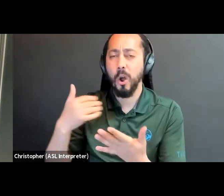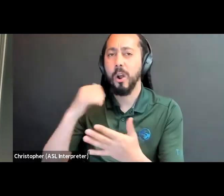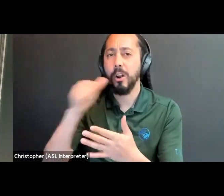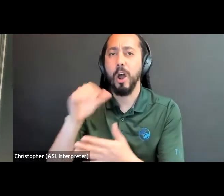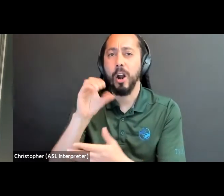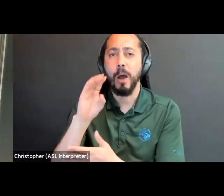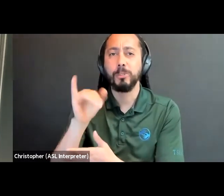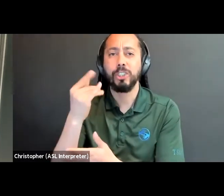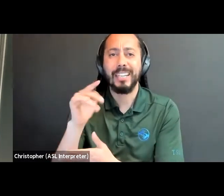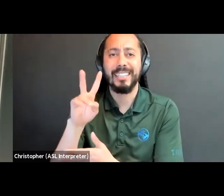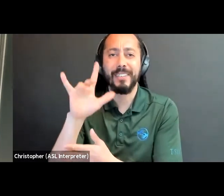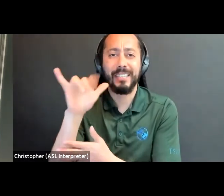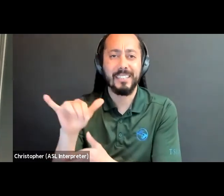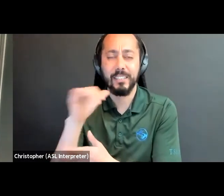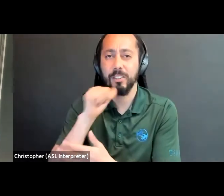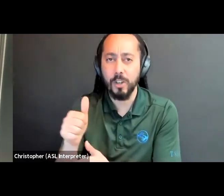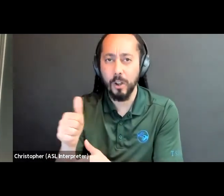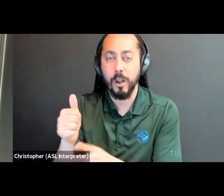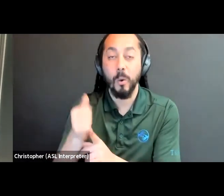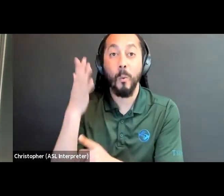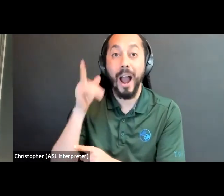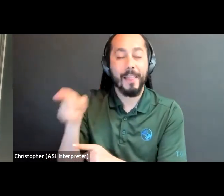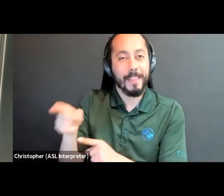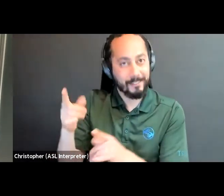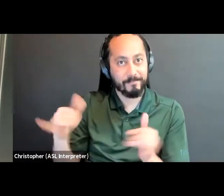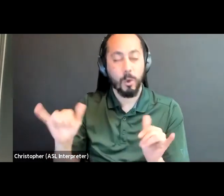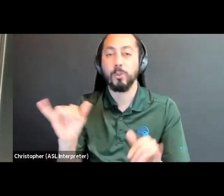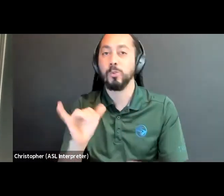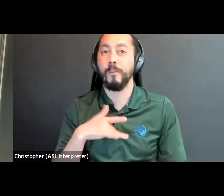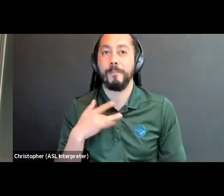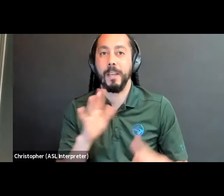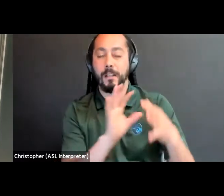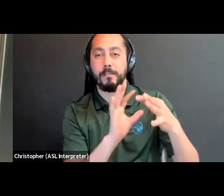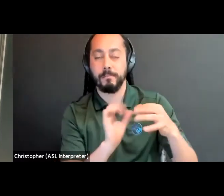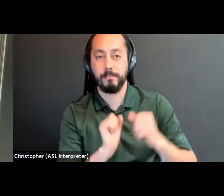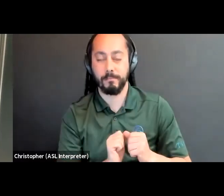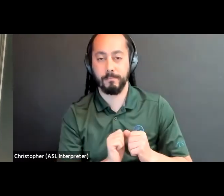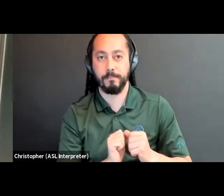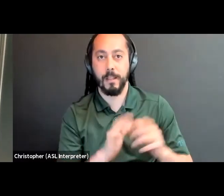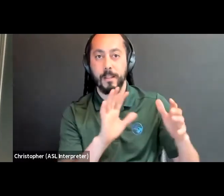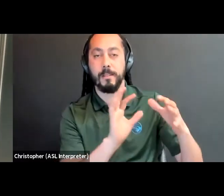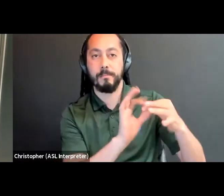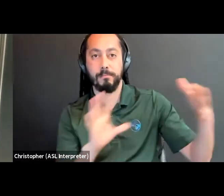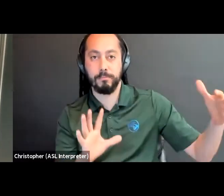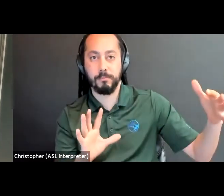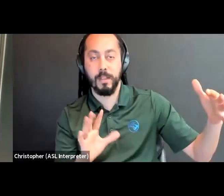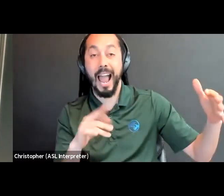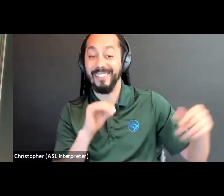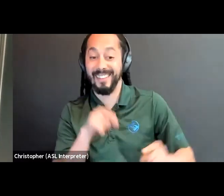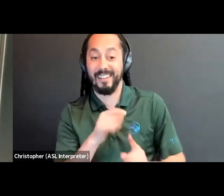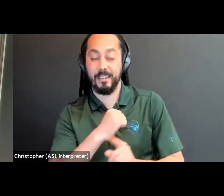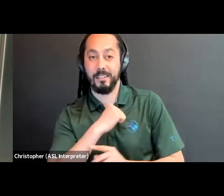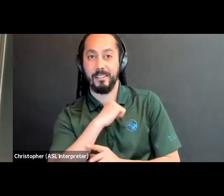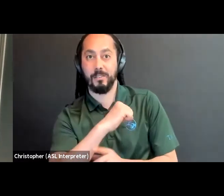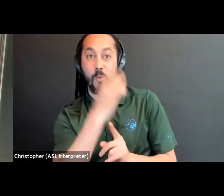and nuance, because they maintain the idea that the child resistance was explained by the